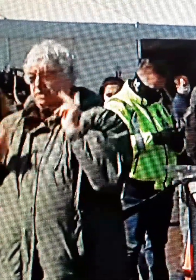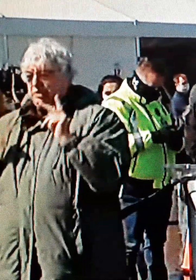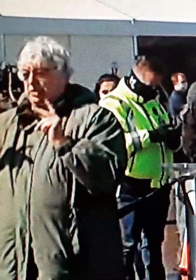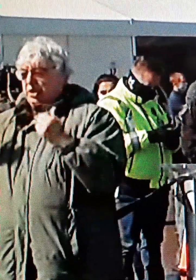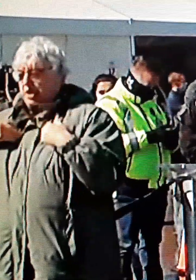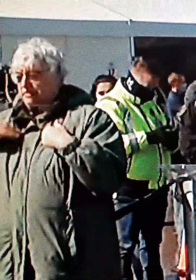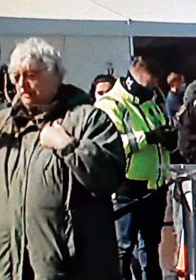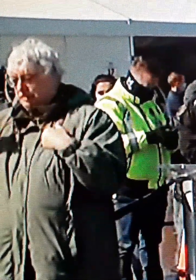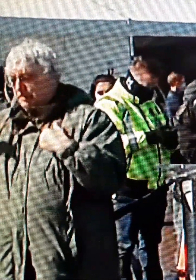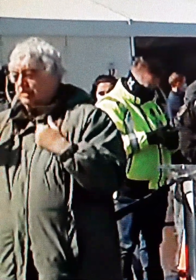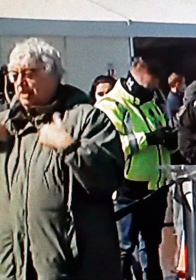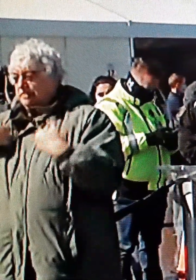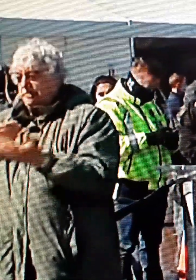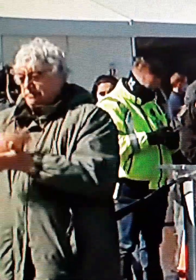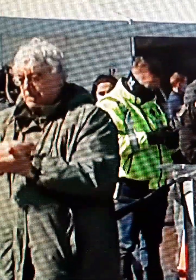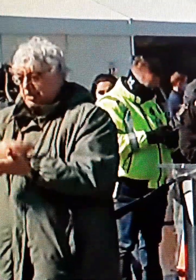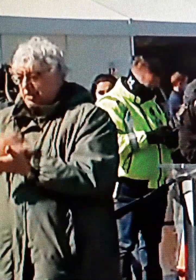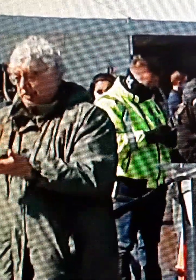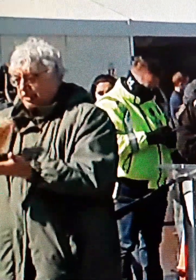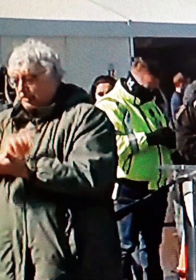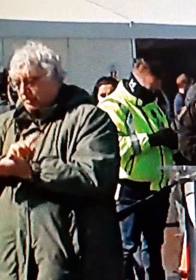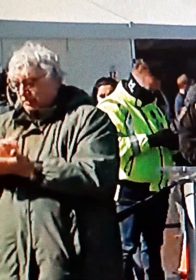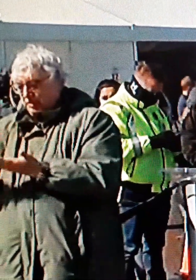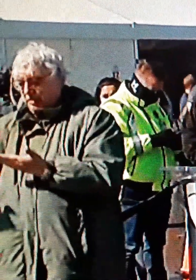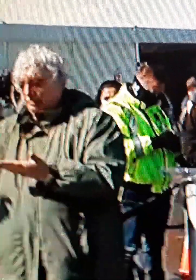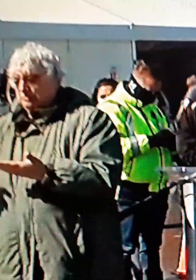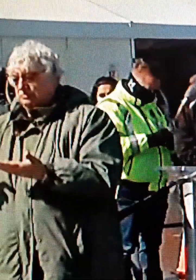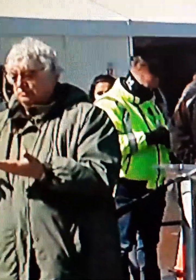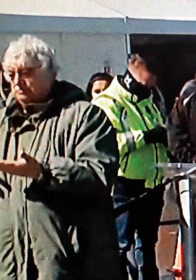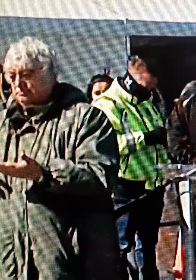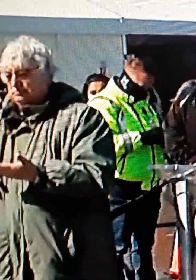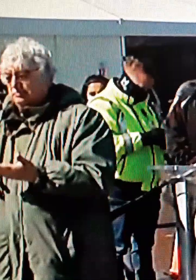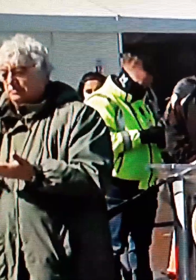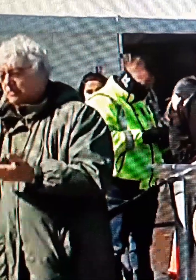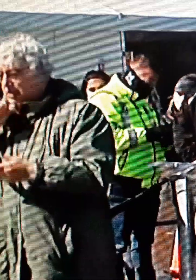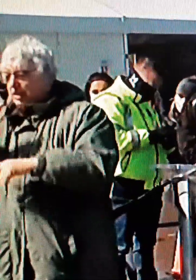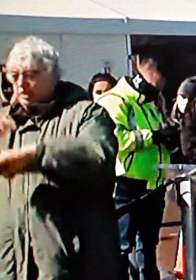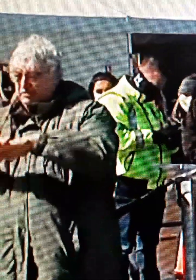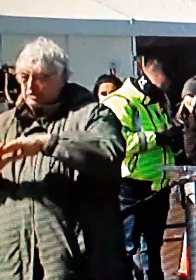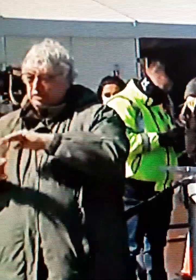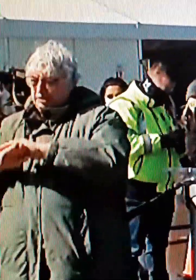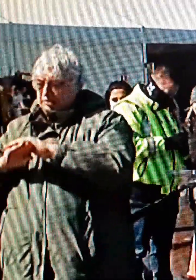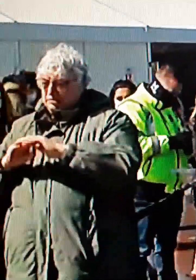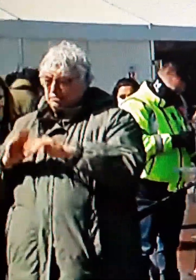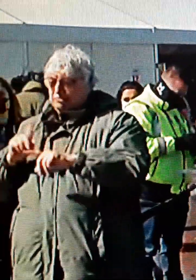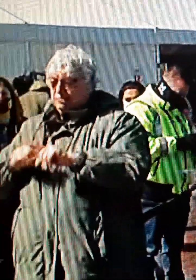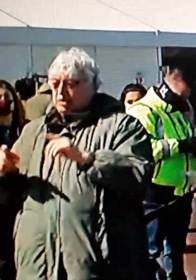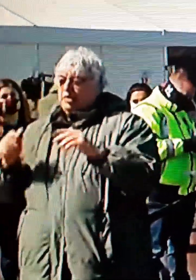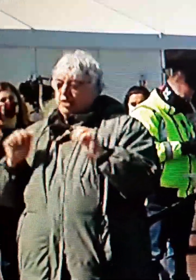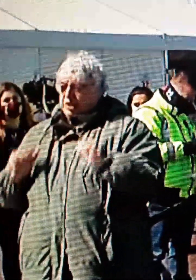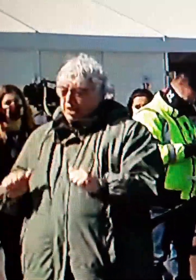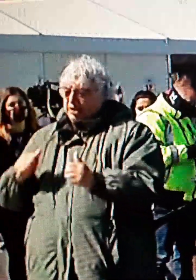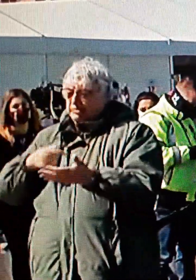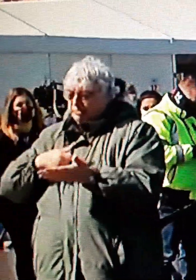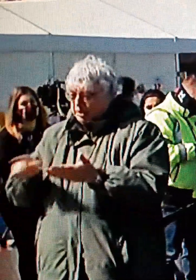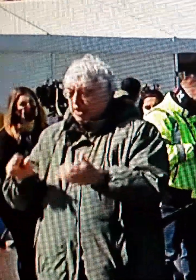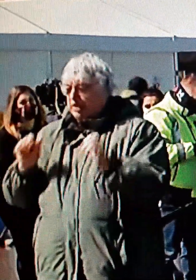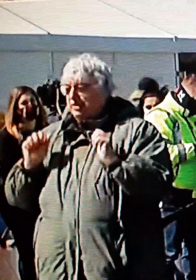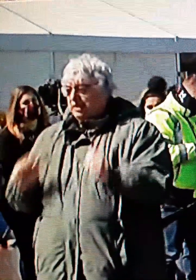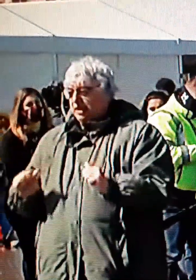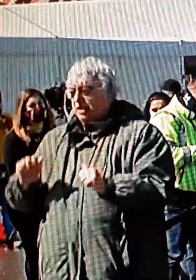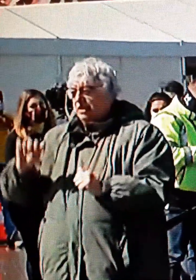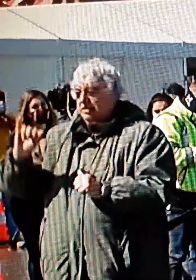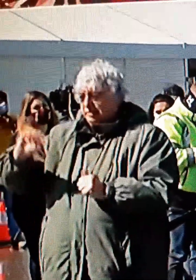insurance, this week has been a significant inconvenience, but they have the means and the ability to